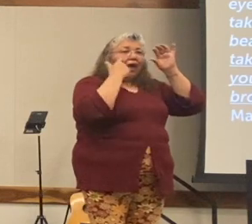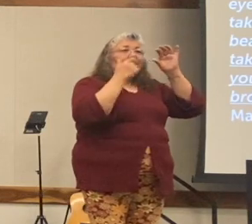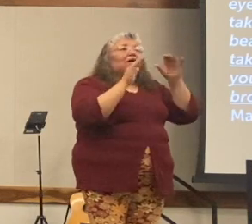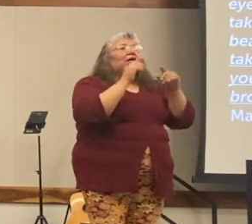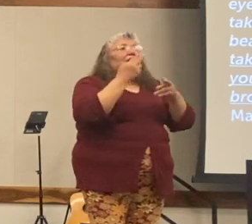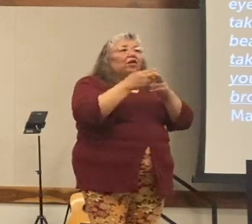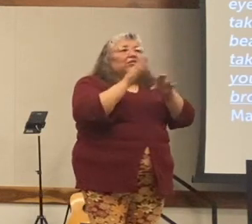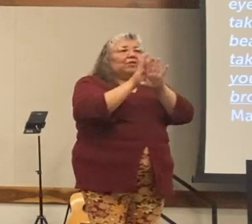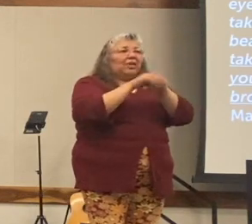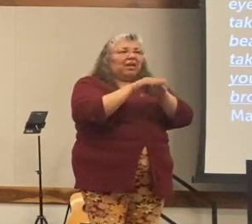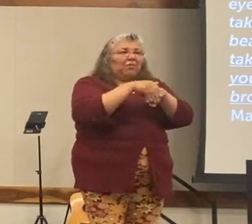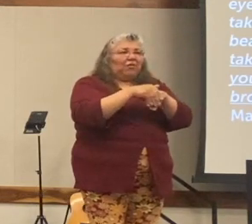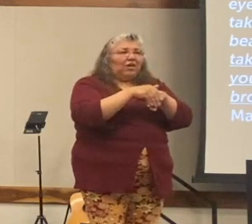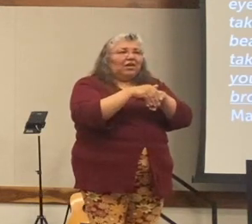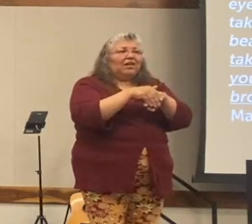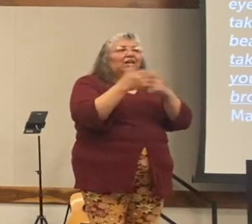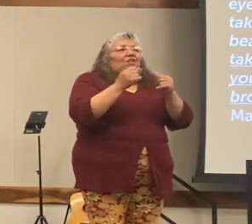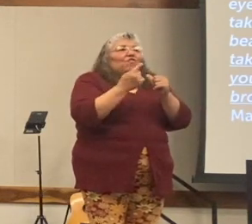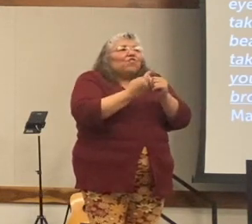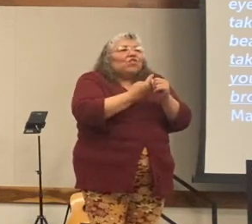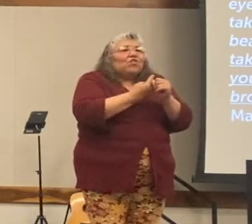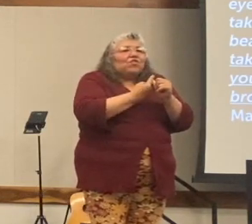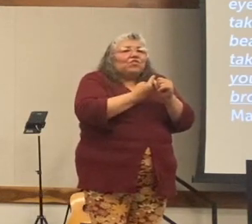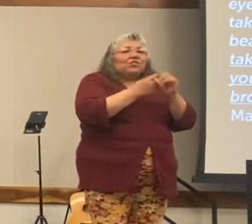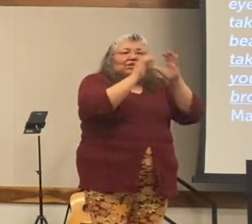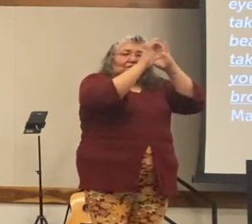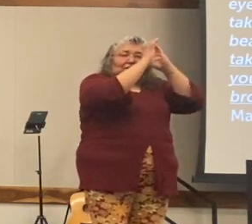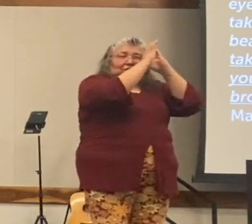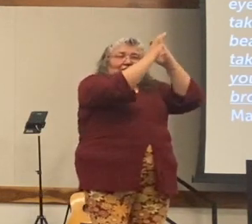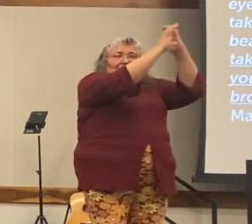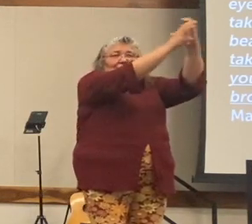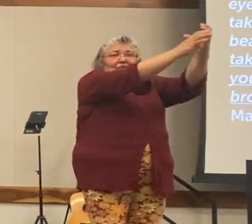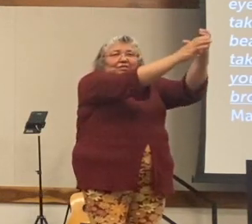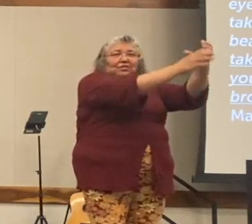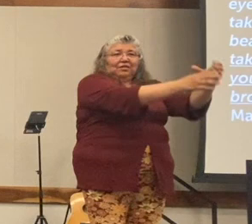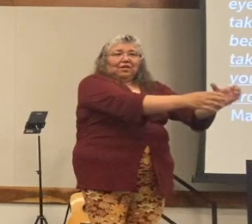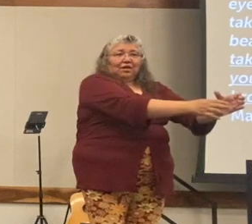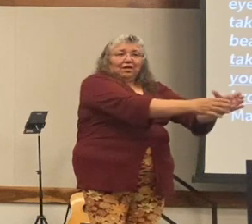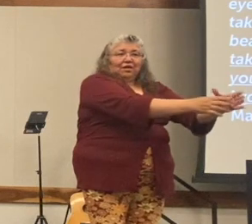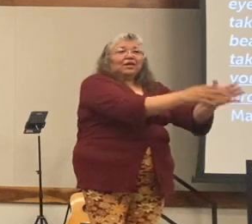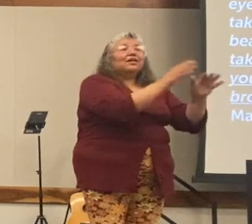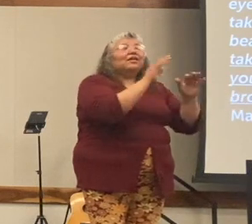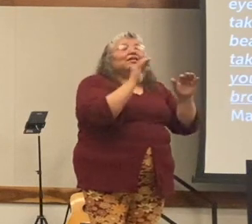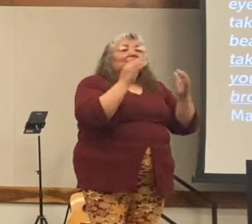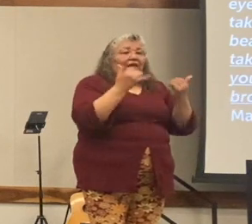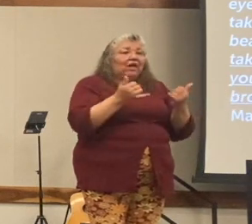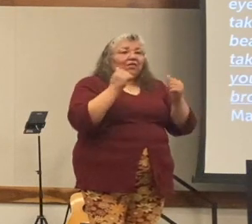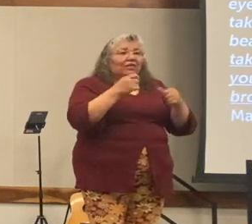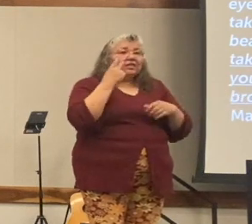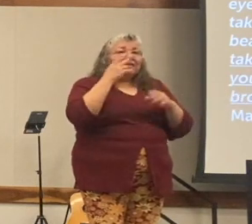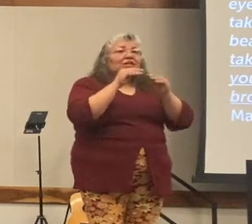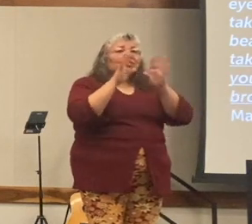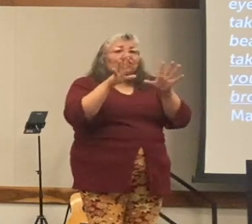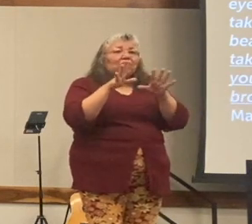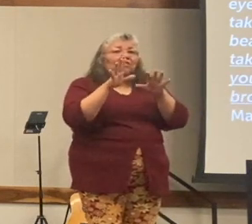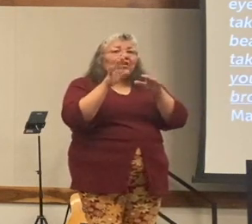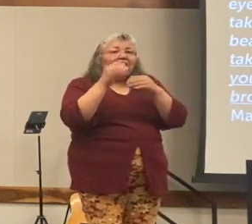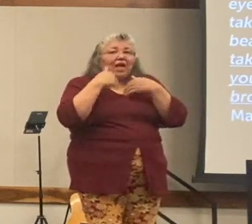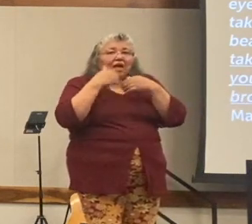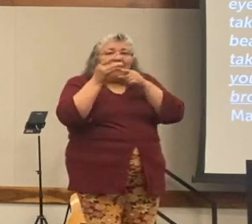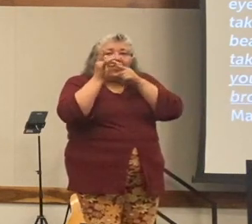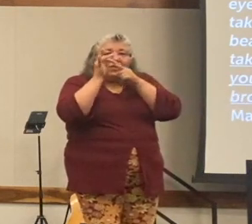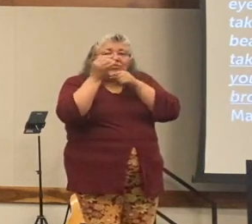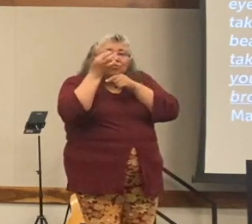hypocrite. He says, first take the beam of wood out of your eye, and then you will see clearly to take the splinter out